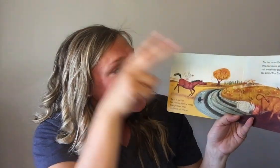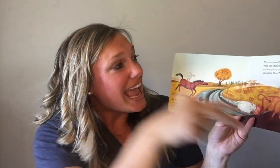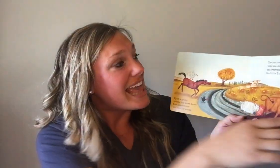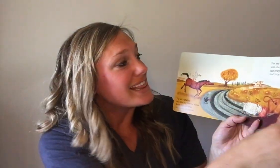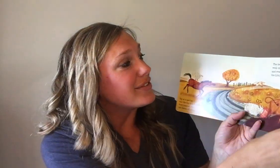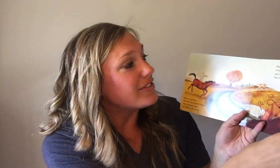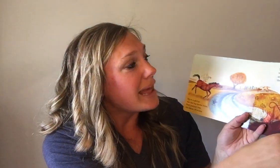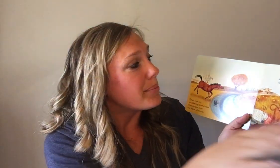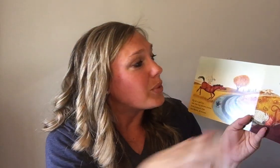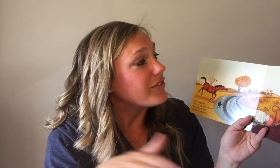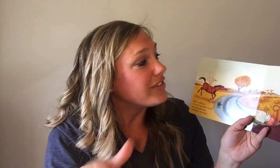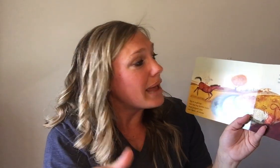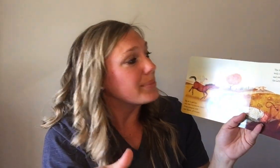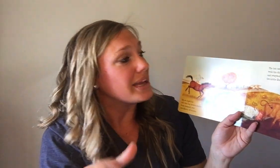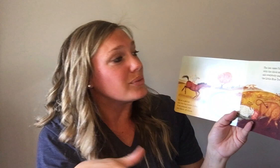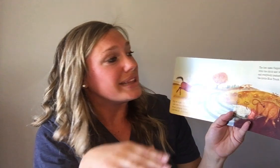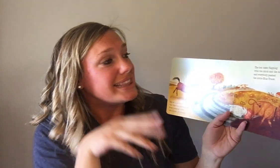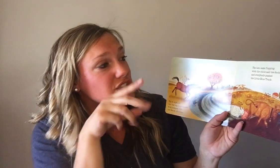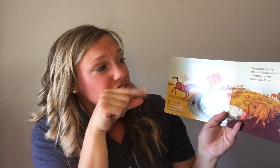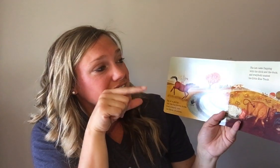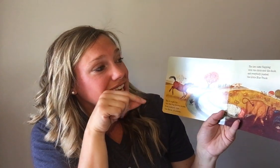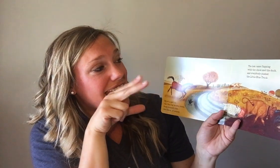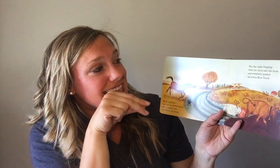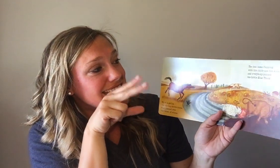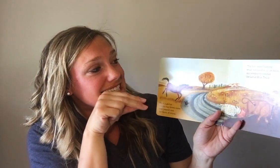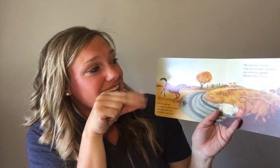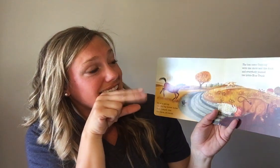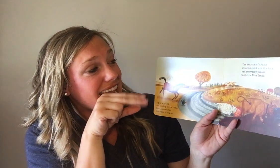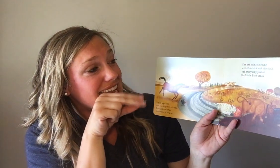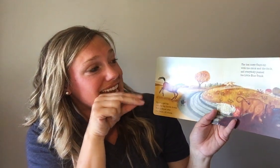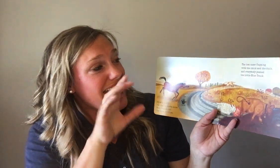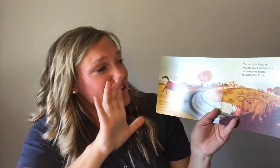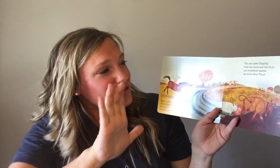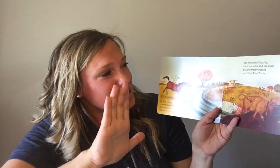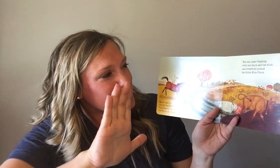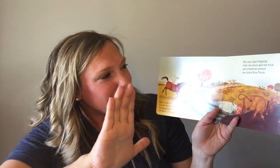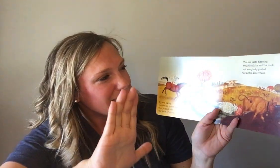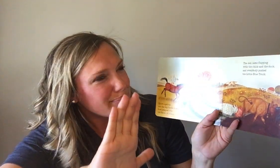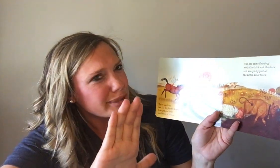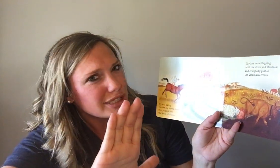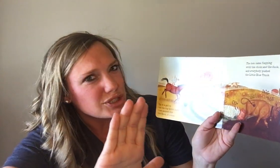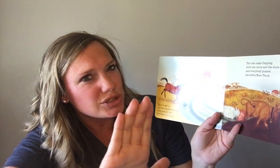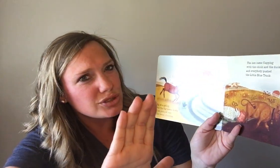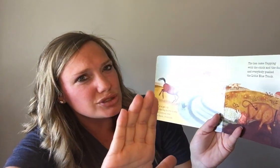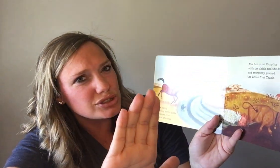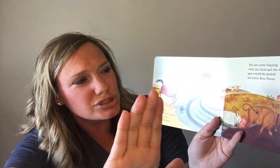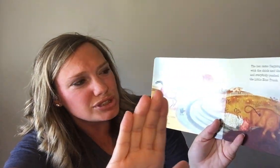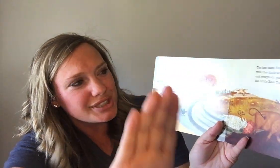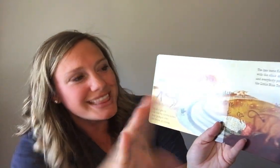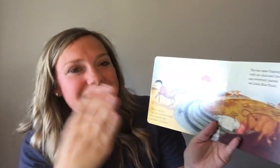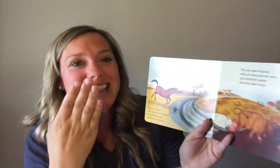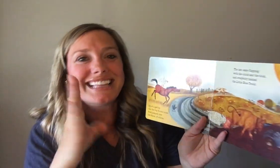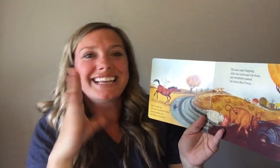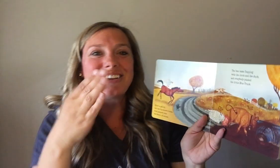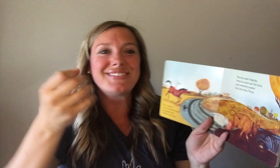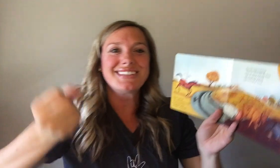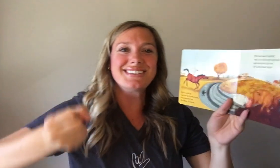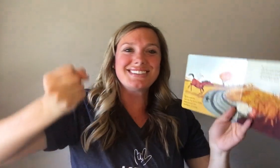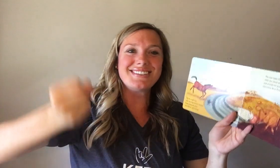hen and the flap went flapping with the chick and the duck, and everybody pushed through that little blue